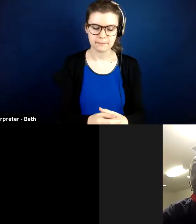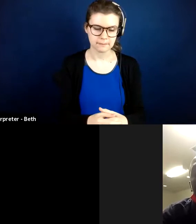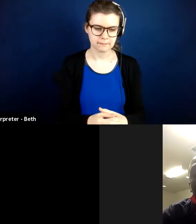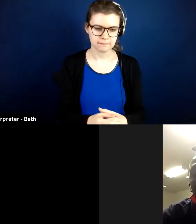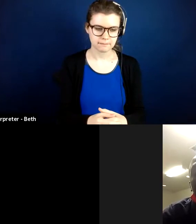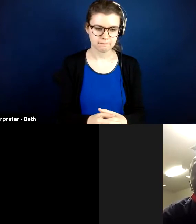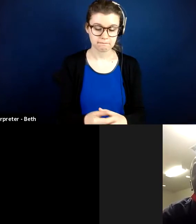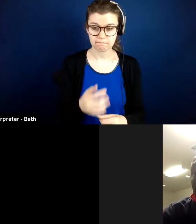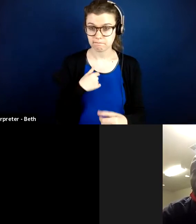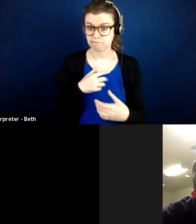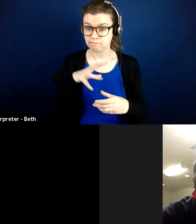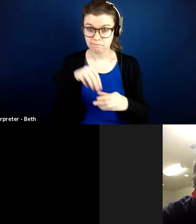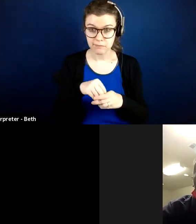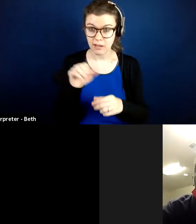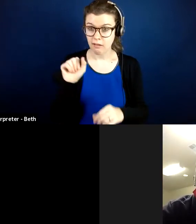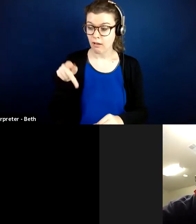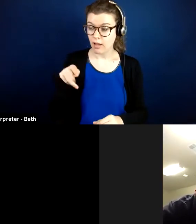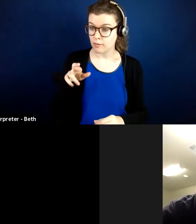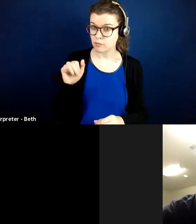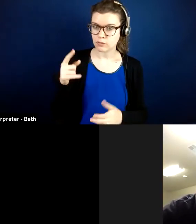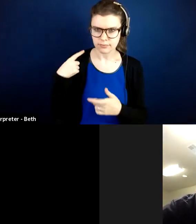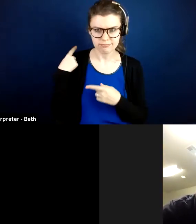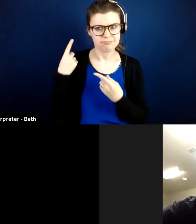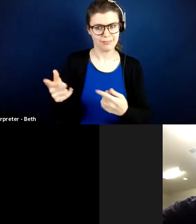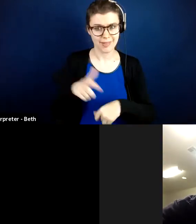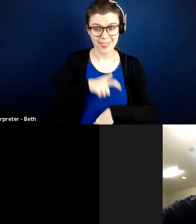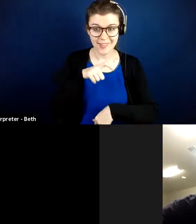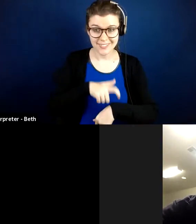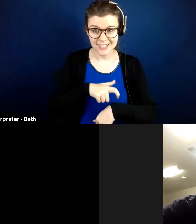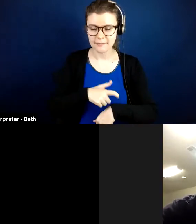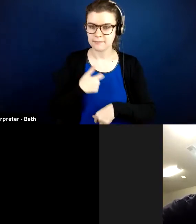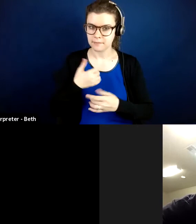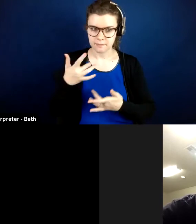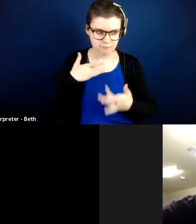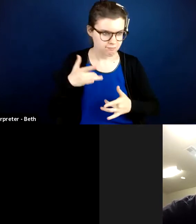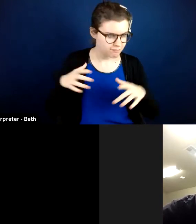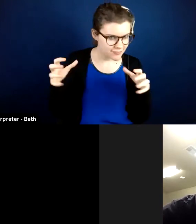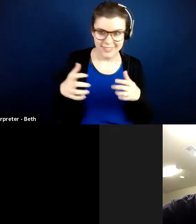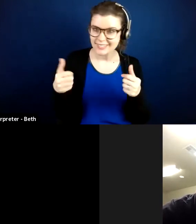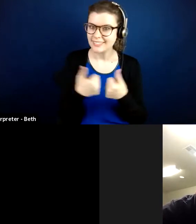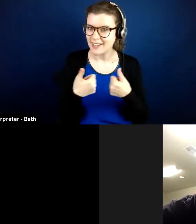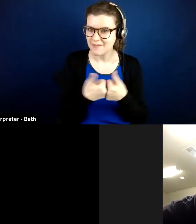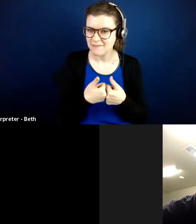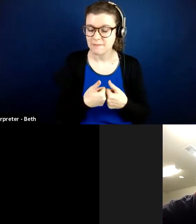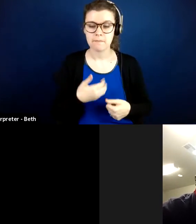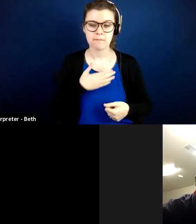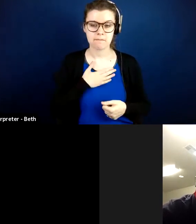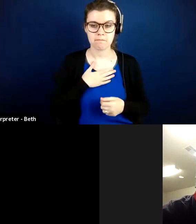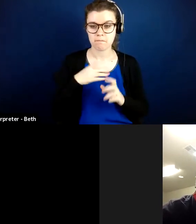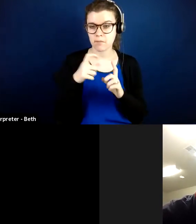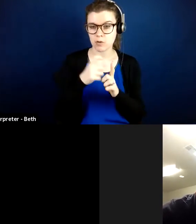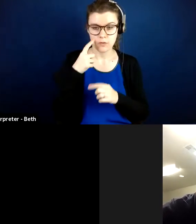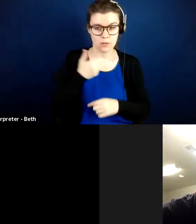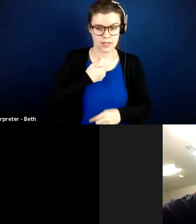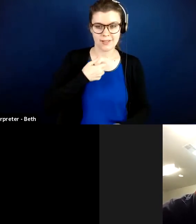I've been with April for a long time, and I'm excited to be playing the game. My pronouns are he,